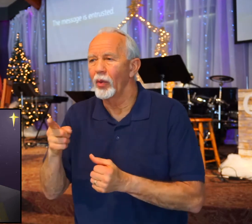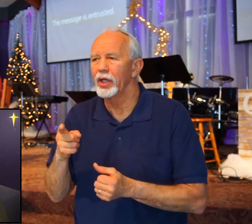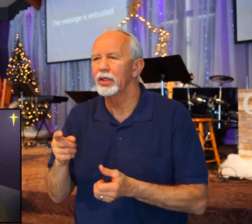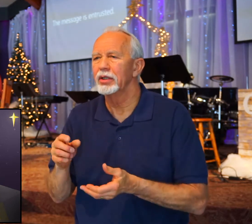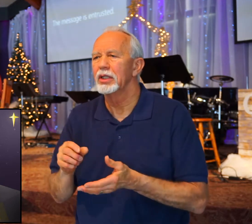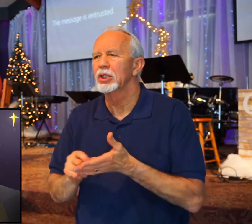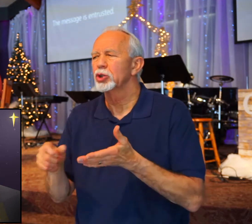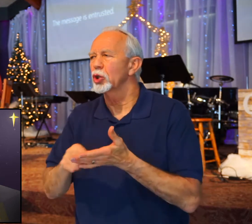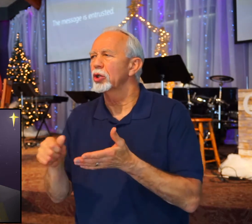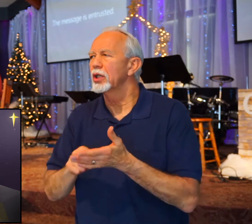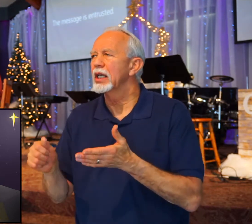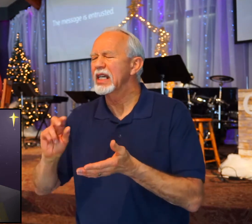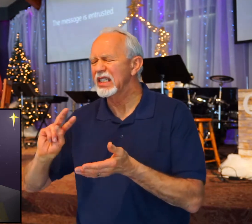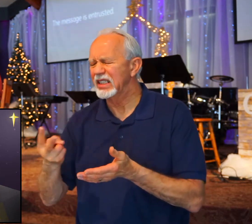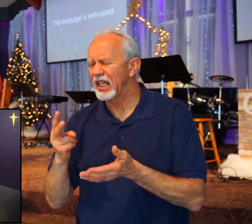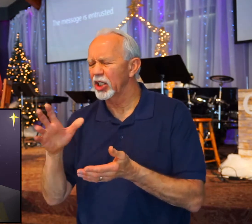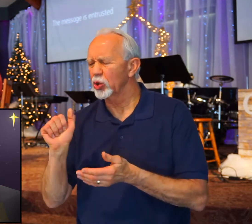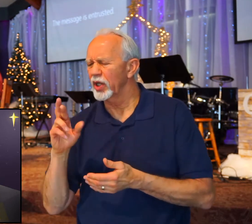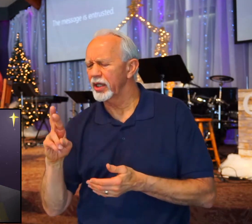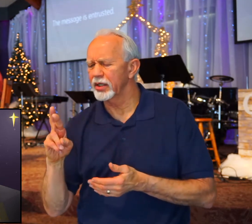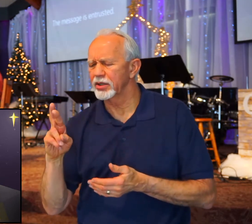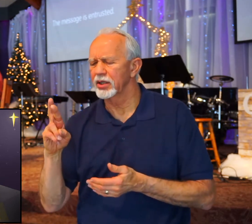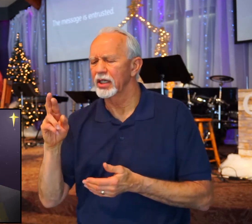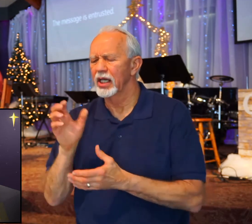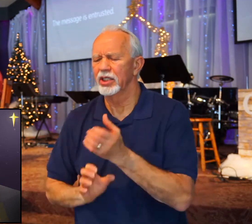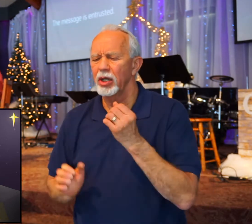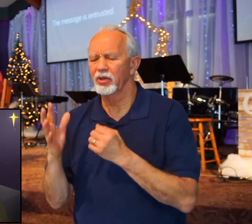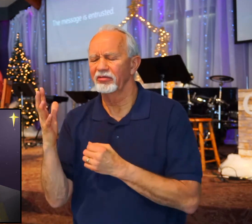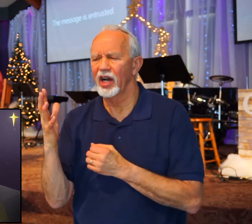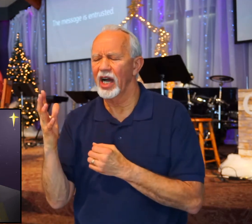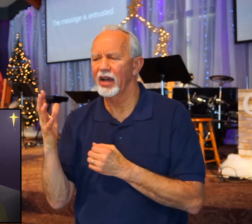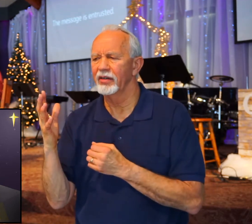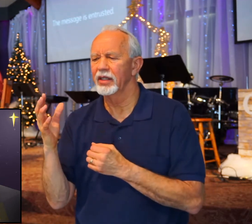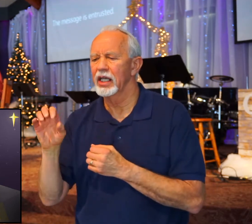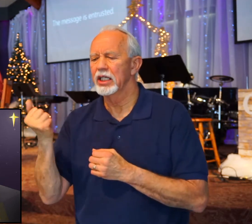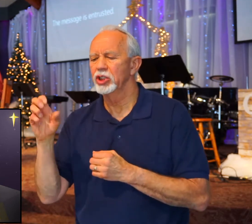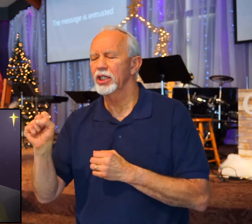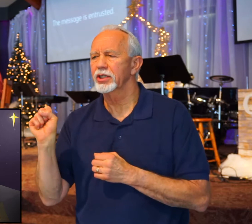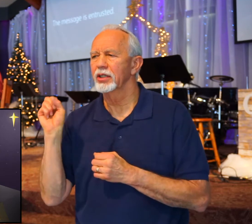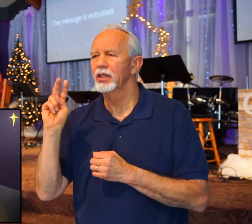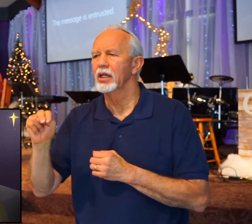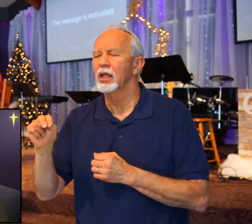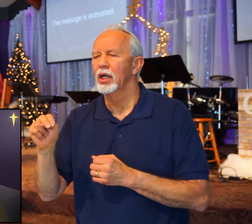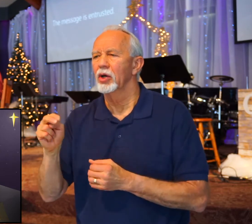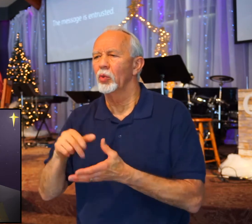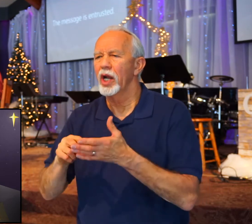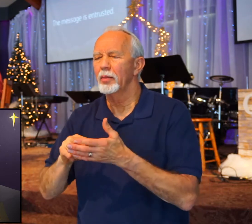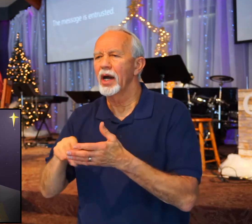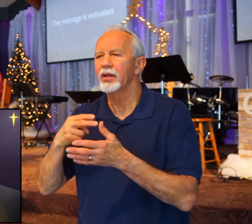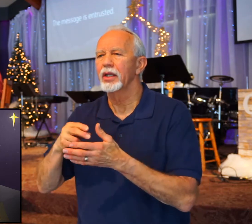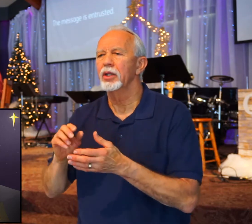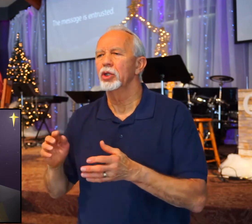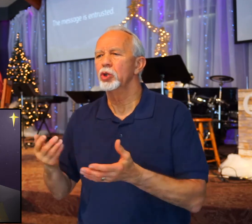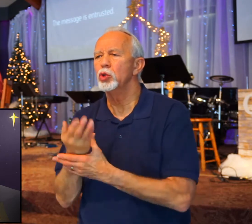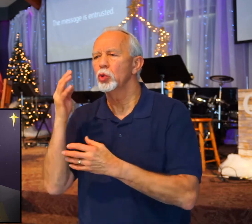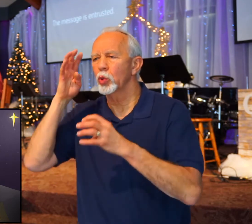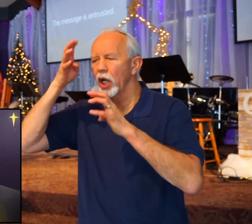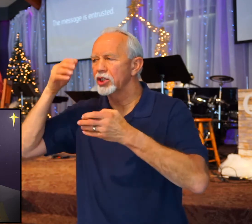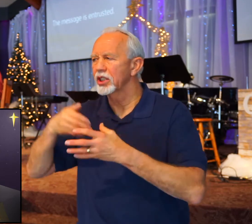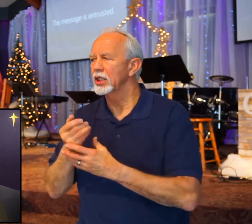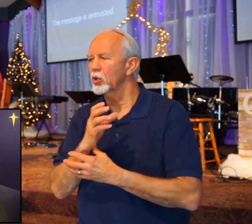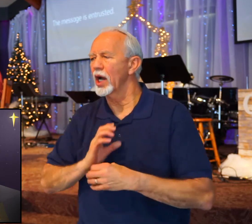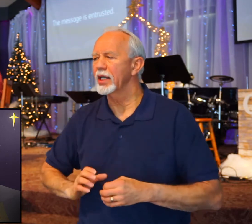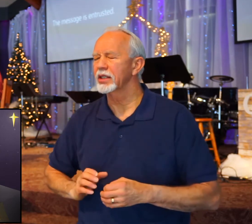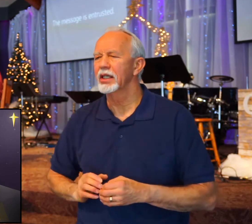turn to 2 Corinthians 5. Jason read from there and talked about new creation in Christ.